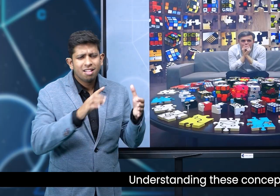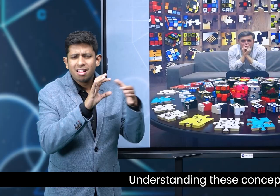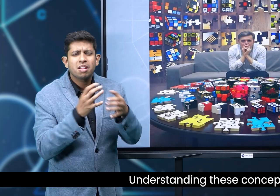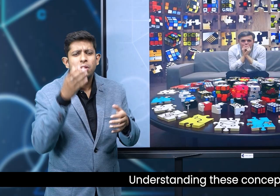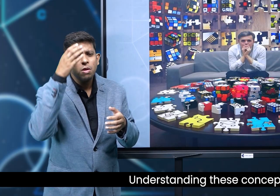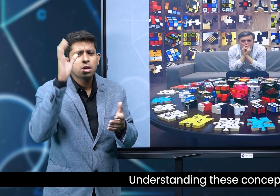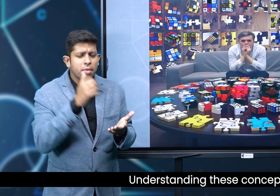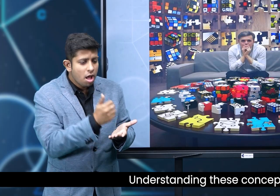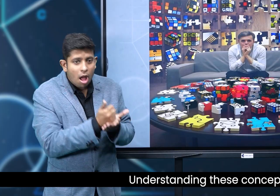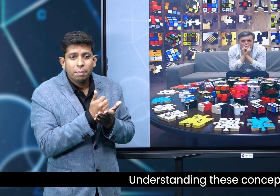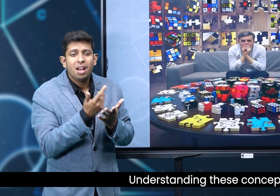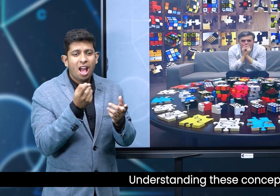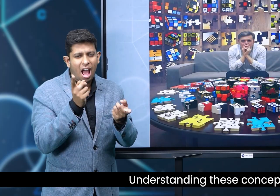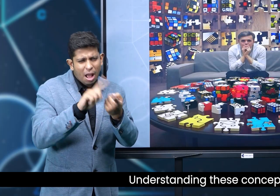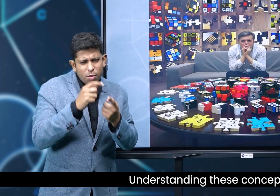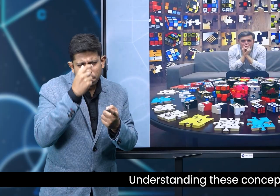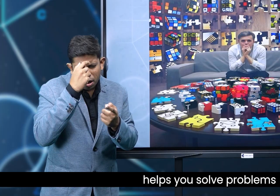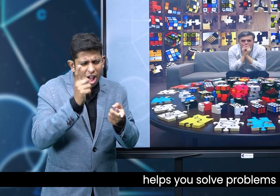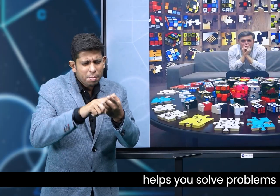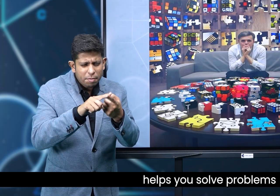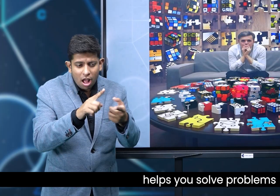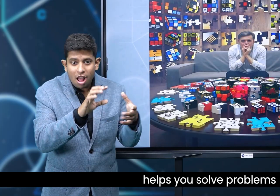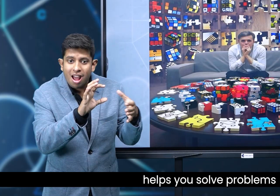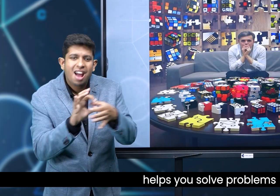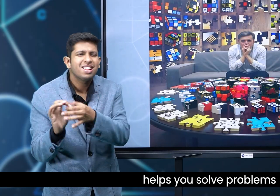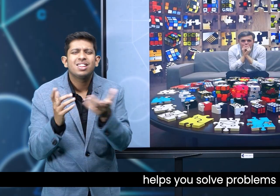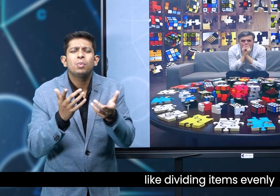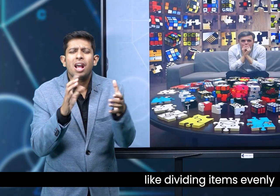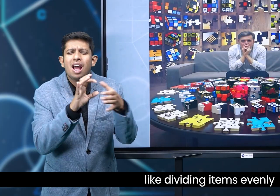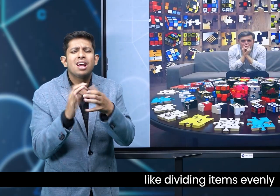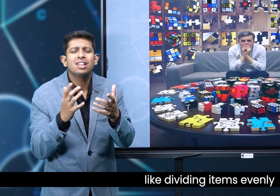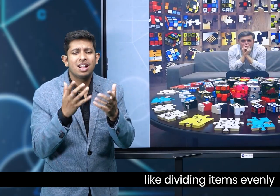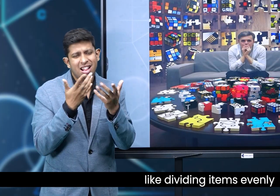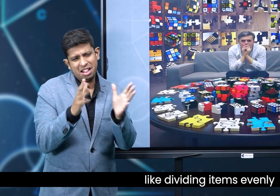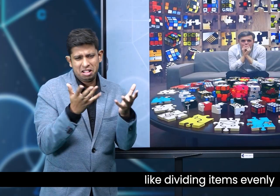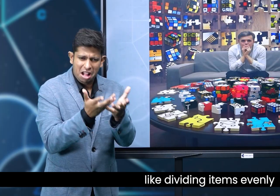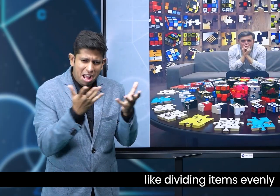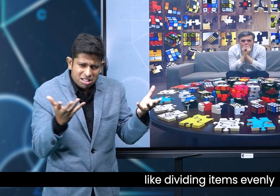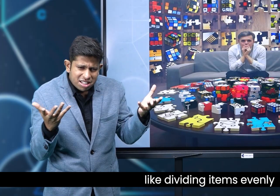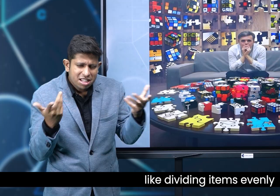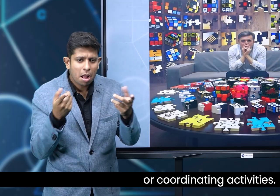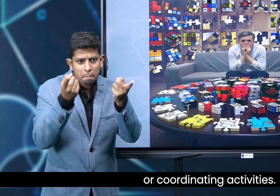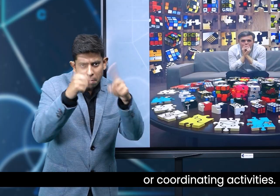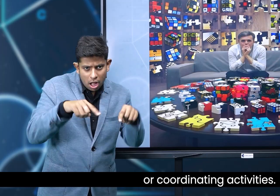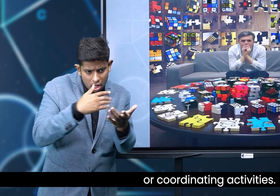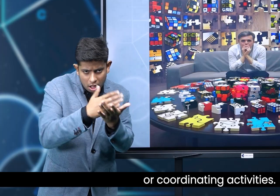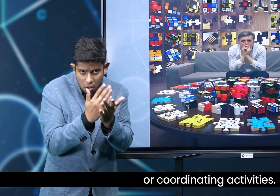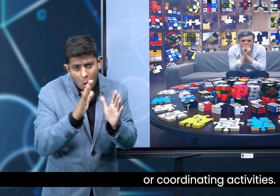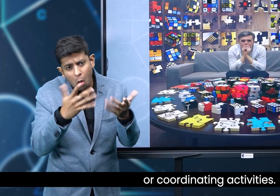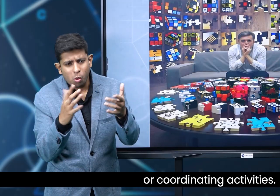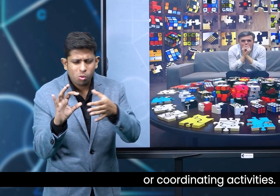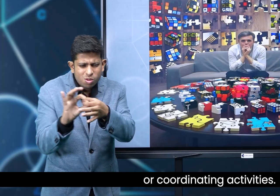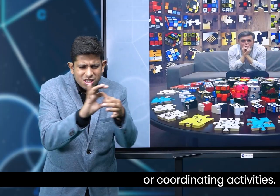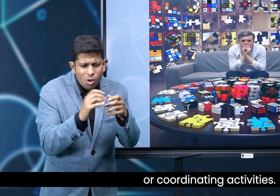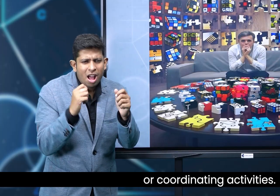Understanding these concepts helps you solve problems like dividing items evenly or coordinating activities.